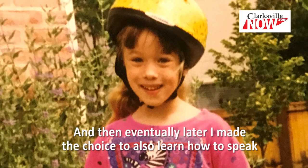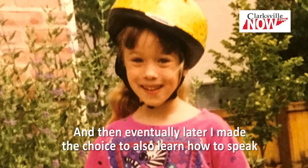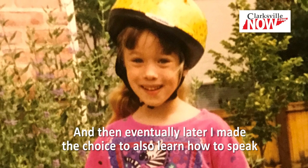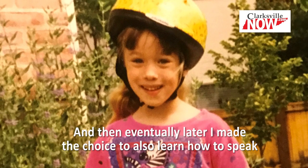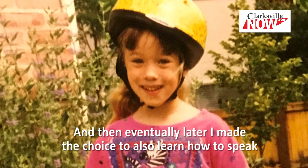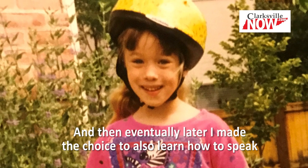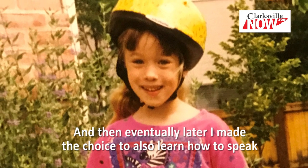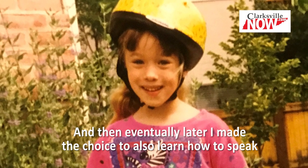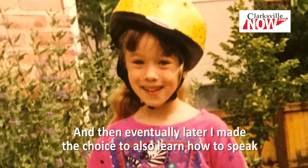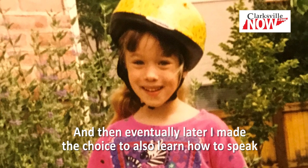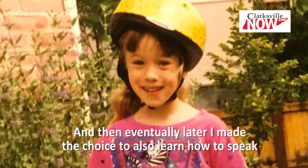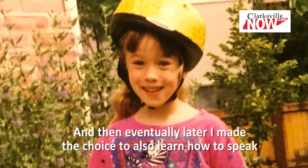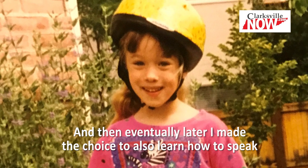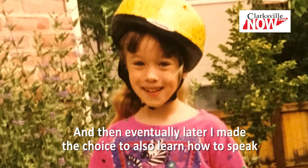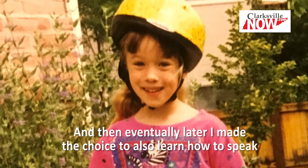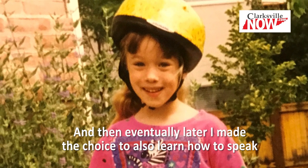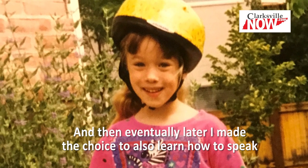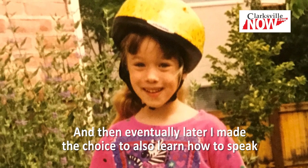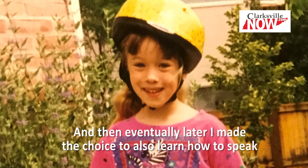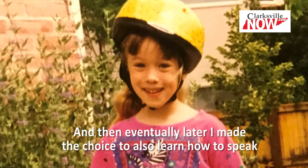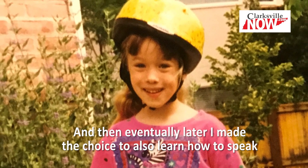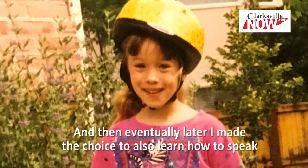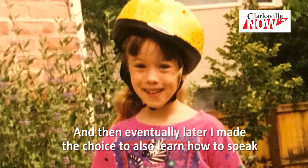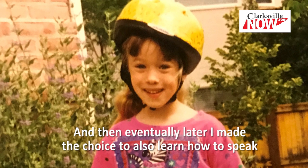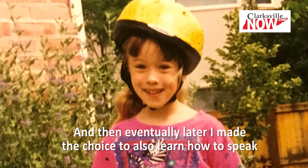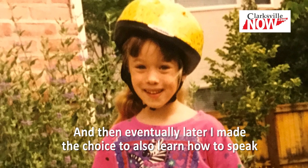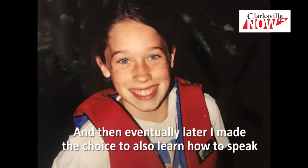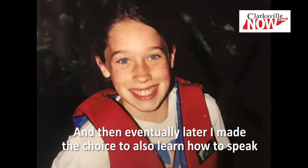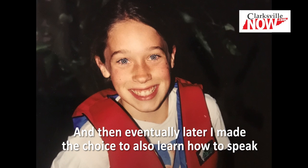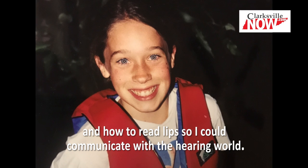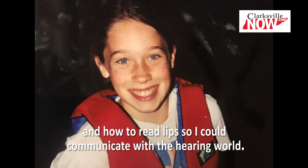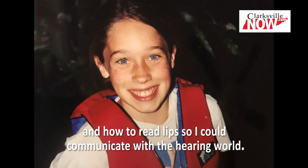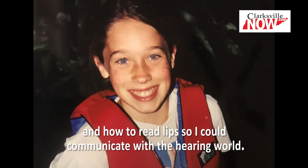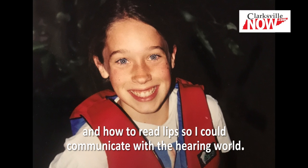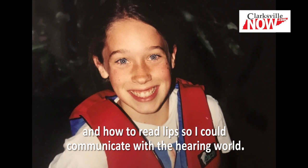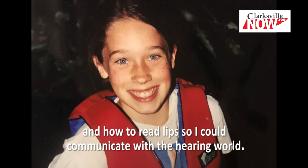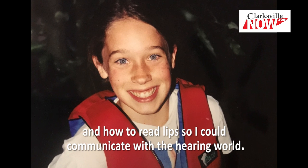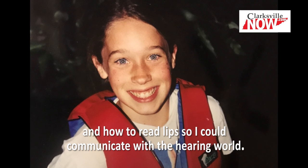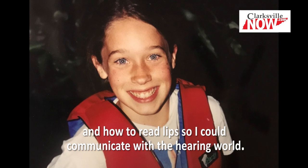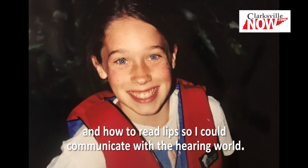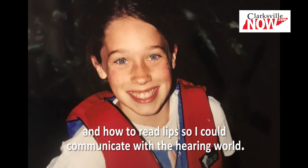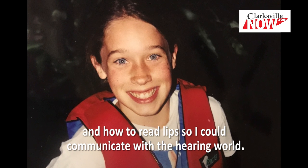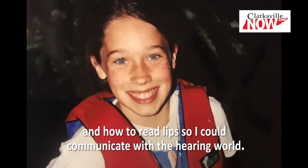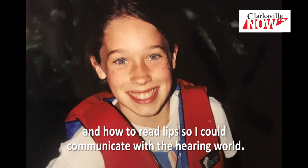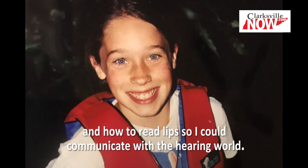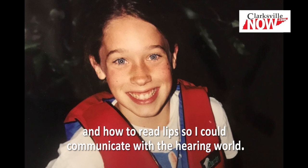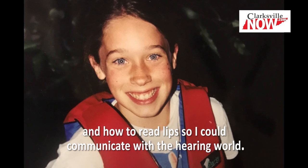And then eventually, later, I made the choice to also learn how to speak and how to read lips, so I could communicate with the hearing world.